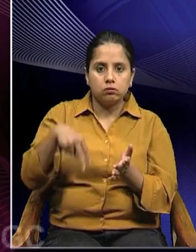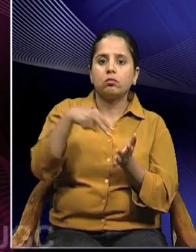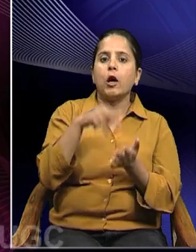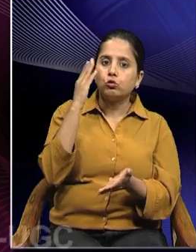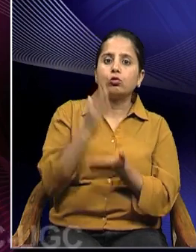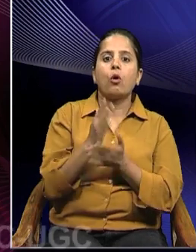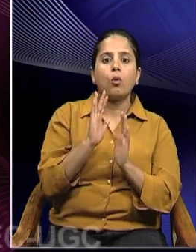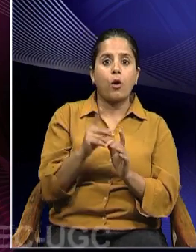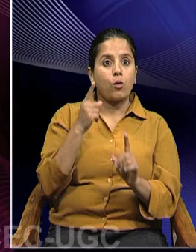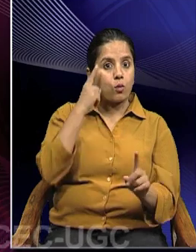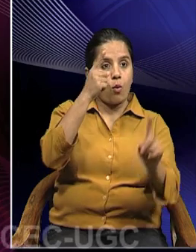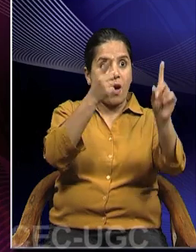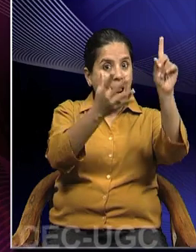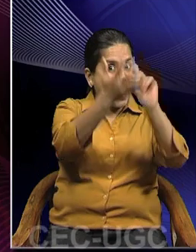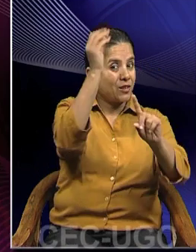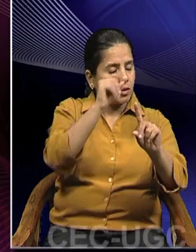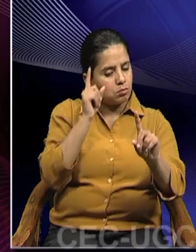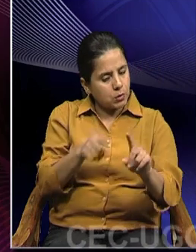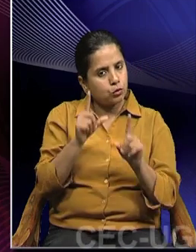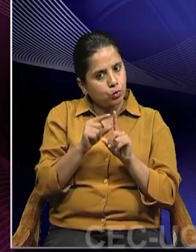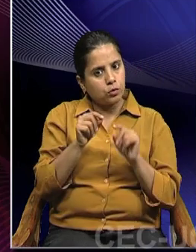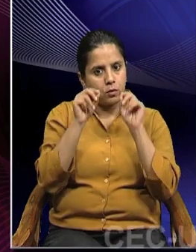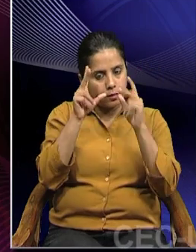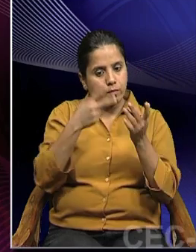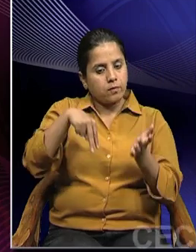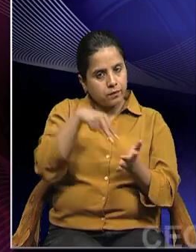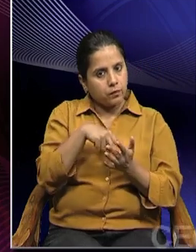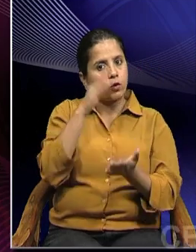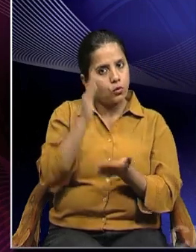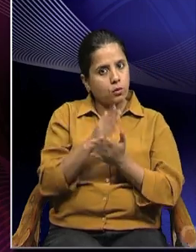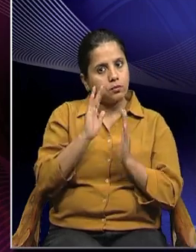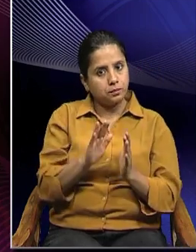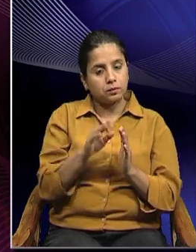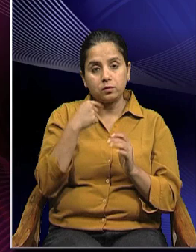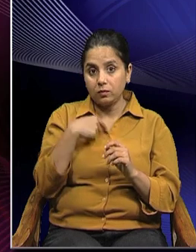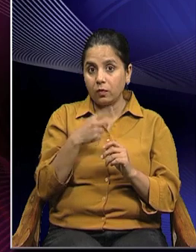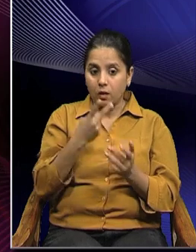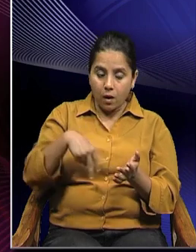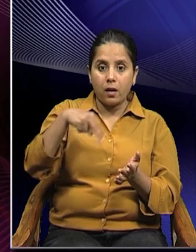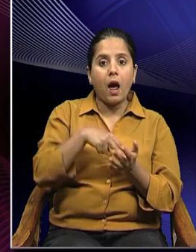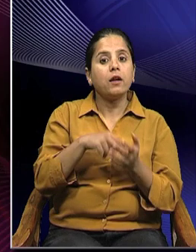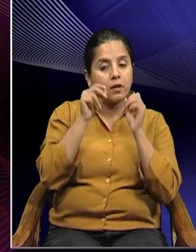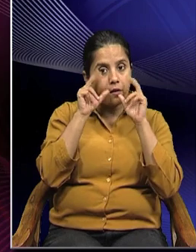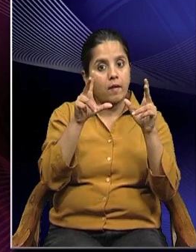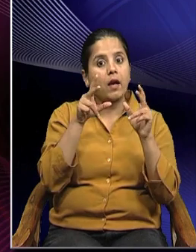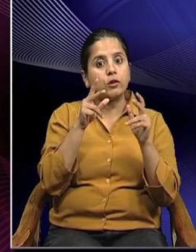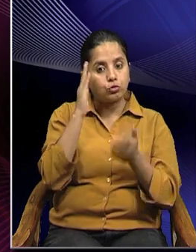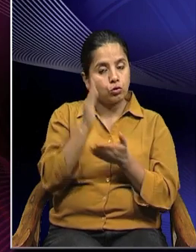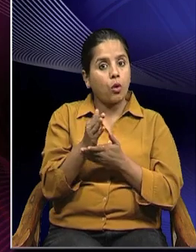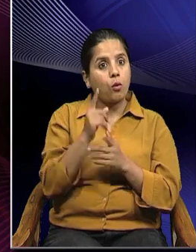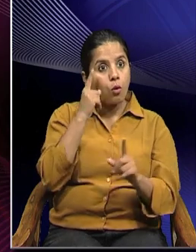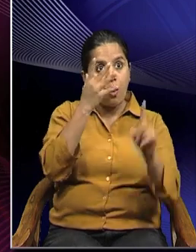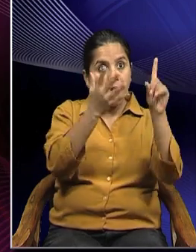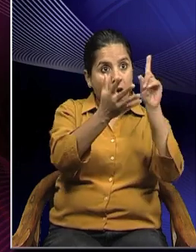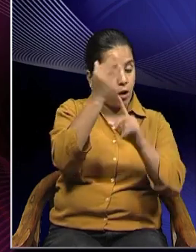till the goal is reached. So, Vivekananda says that arise, awake and stop not till the goal is reached.